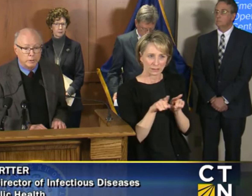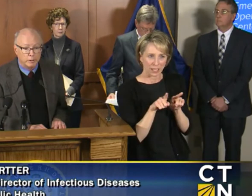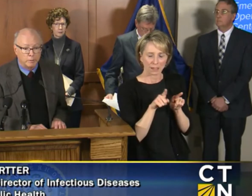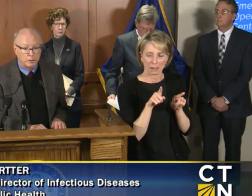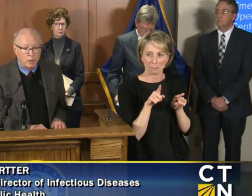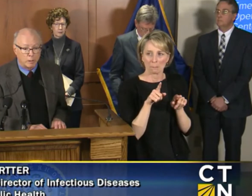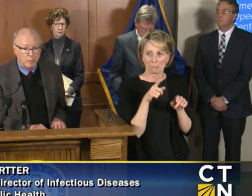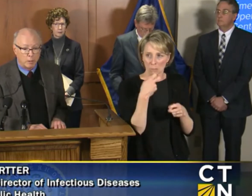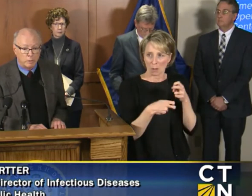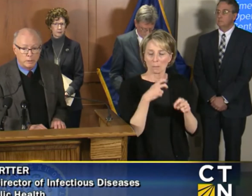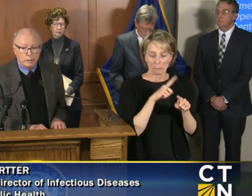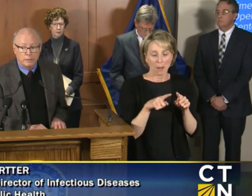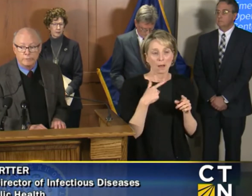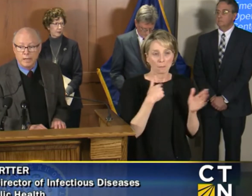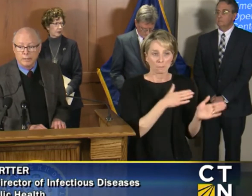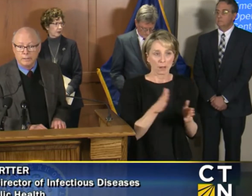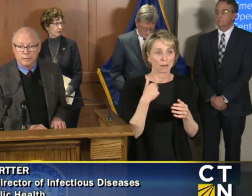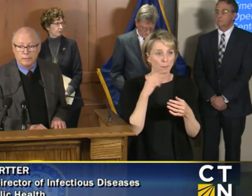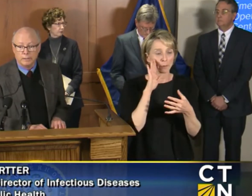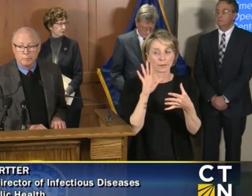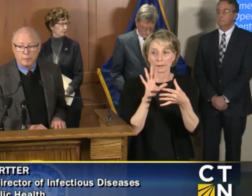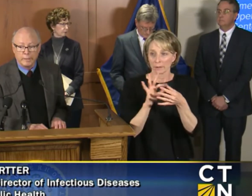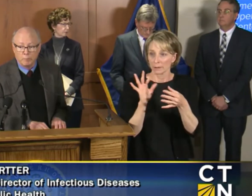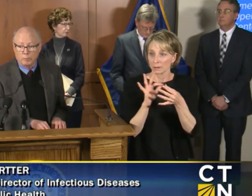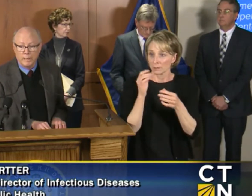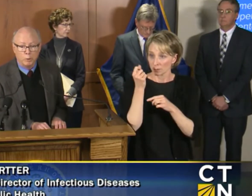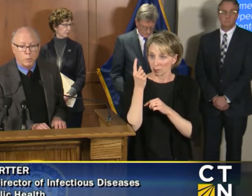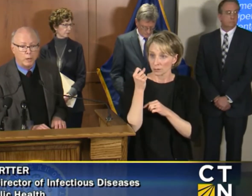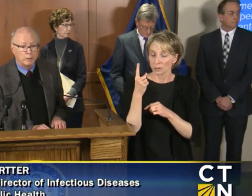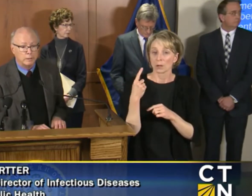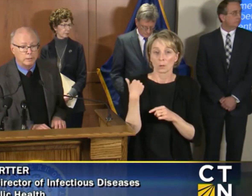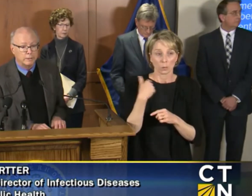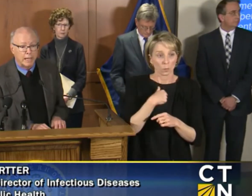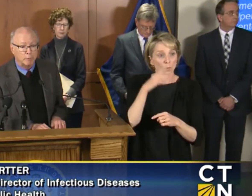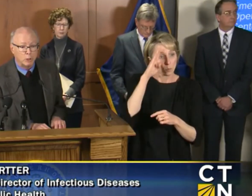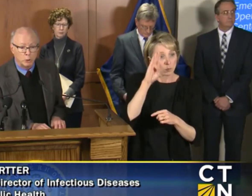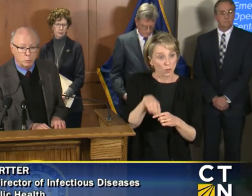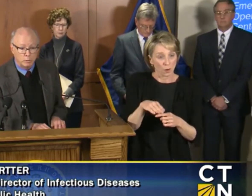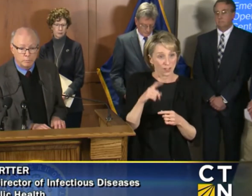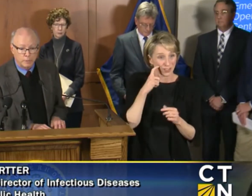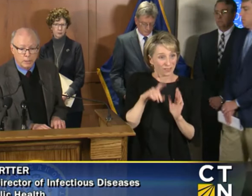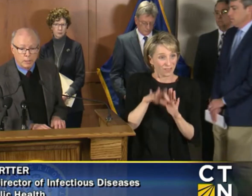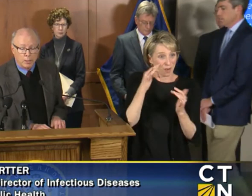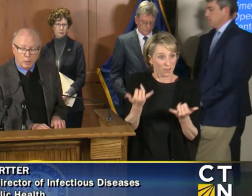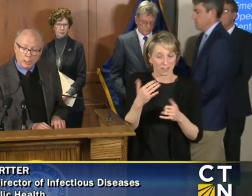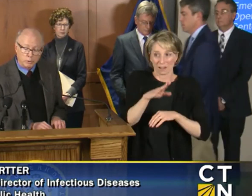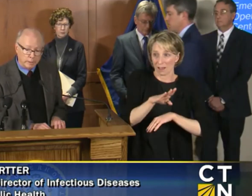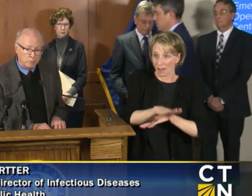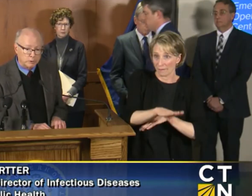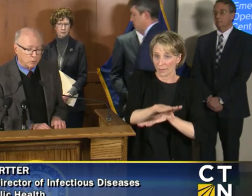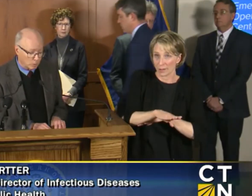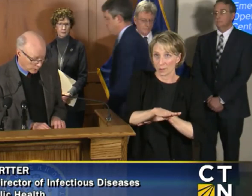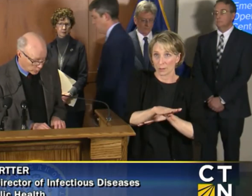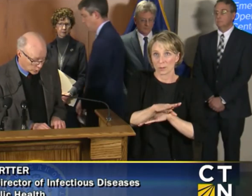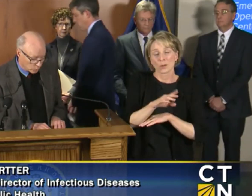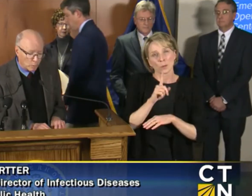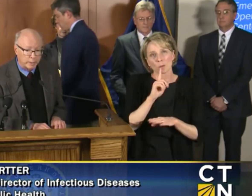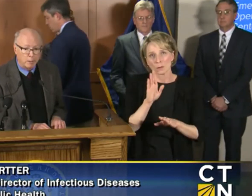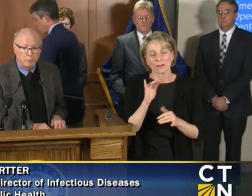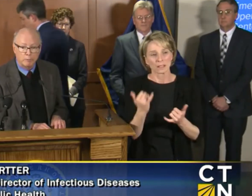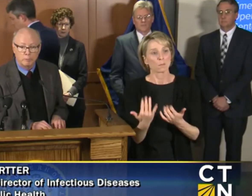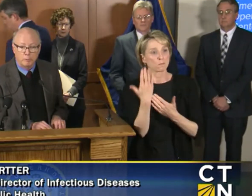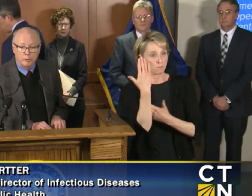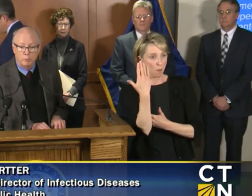going to talk about the fact that we were made aware this afternoon. Well, actually, it was earlier this